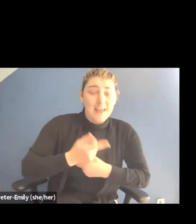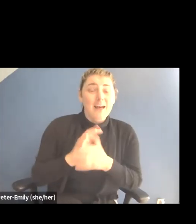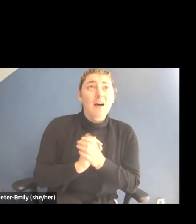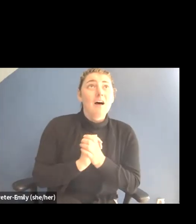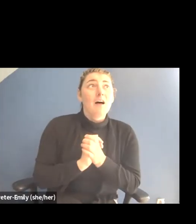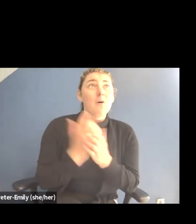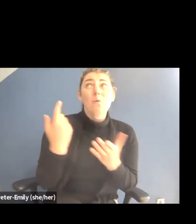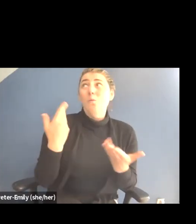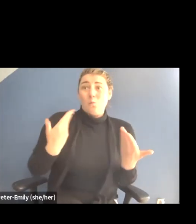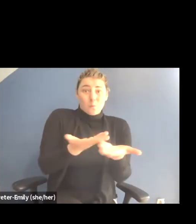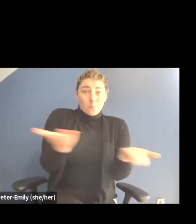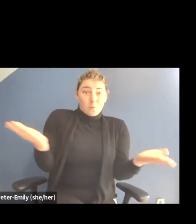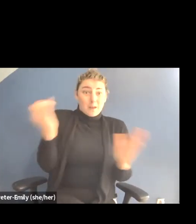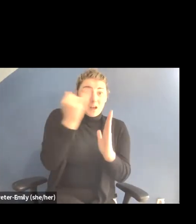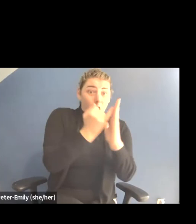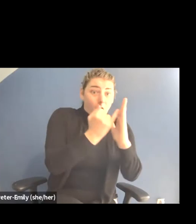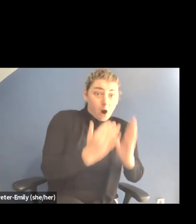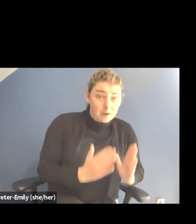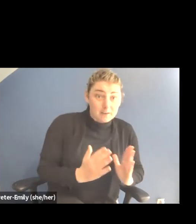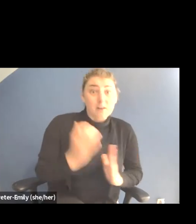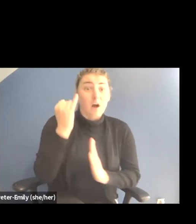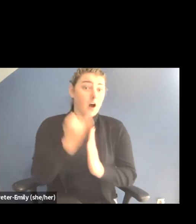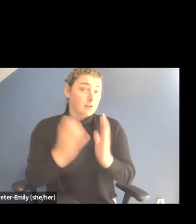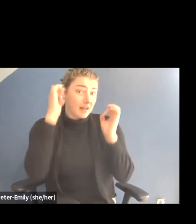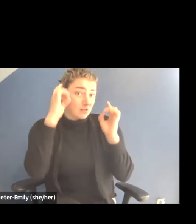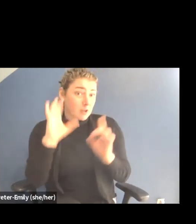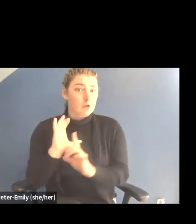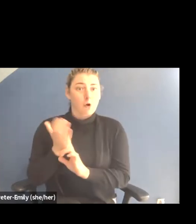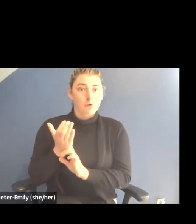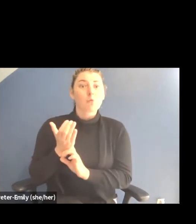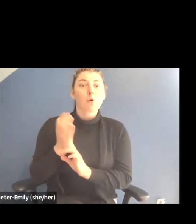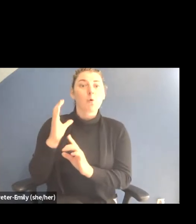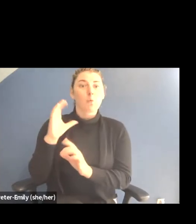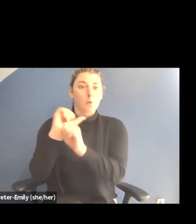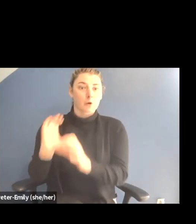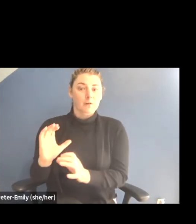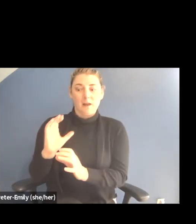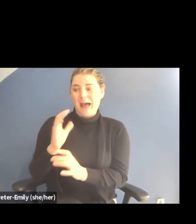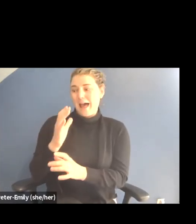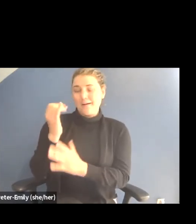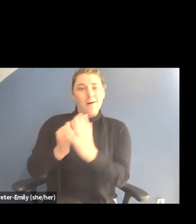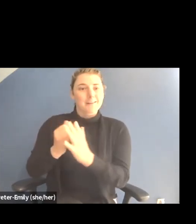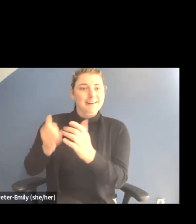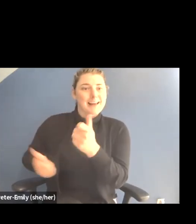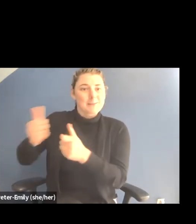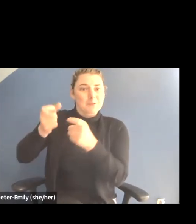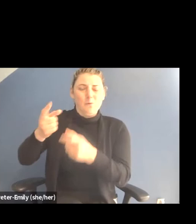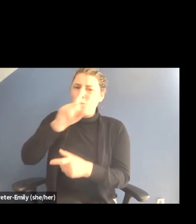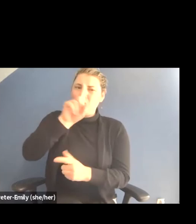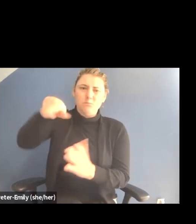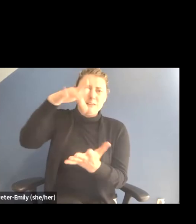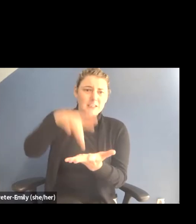as artists, arts educators, cultural workers, and arts administrators are central to the world's